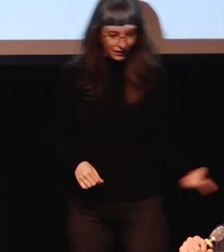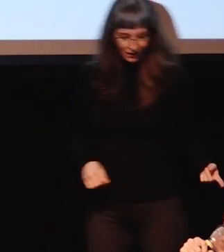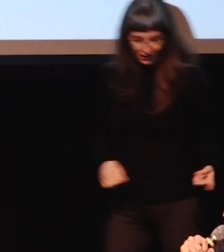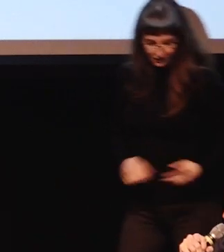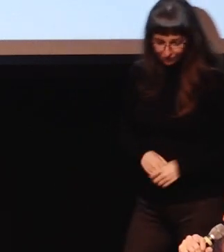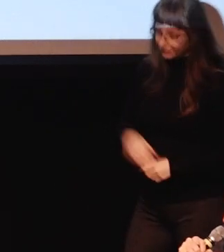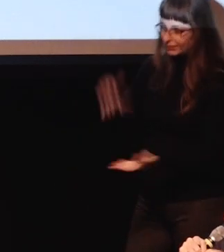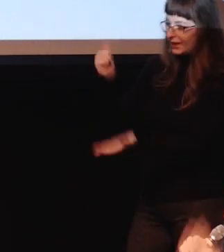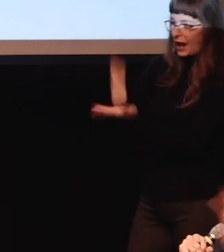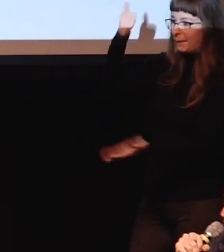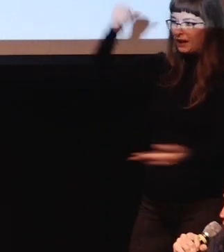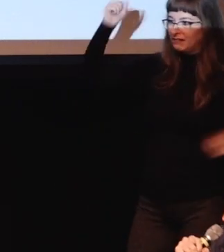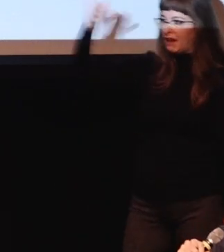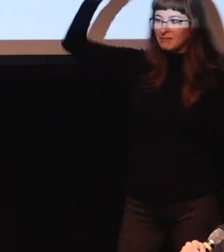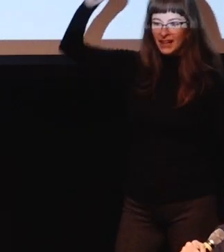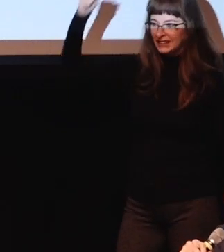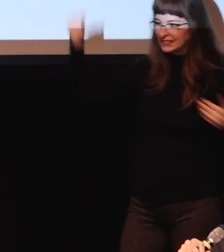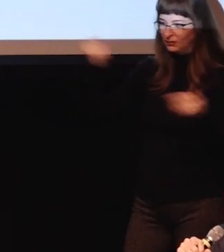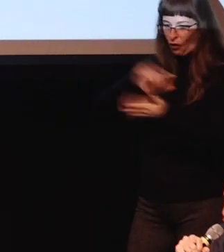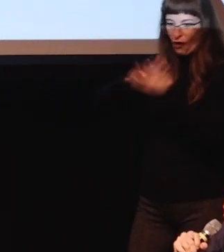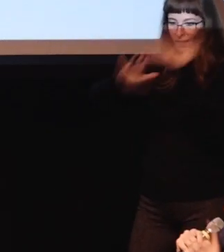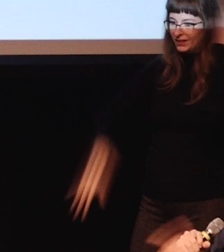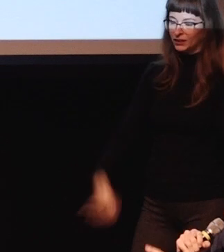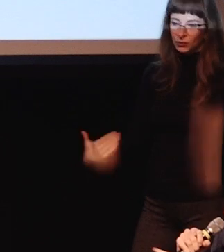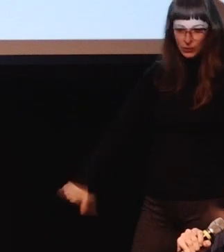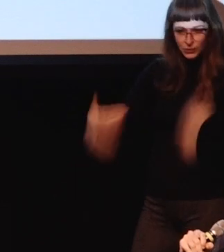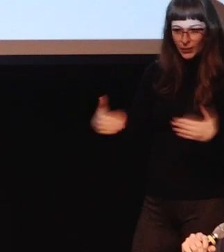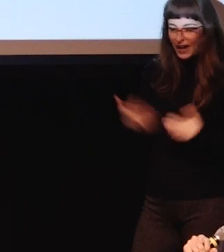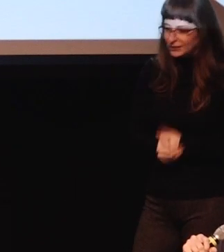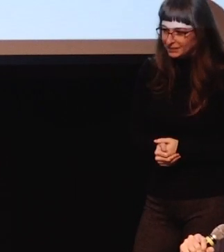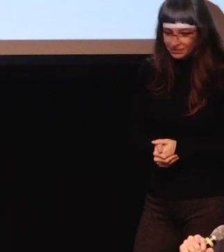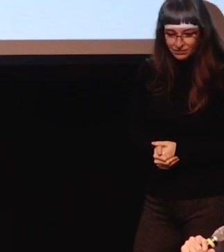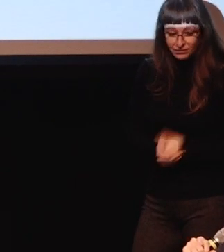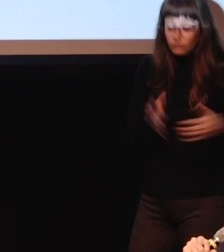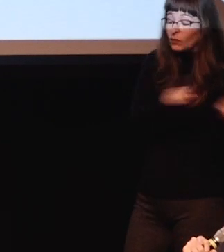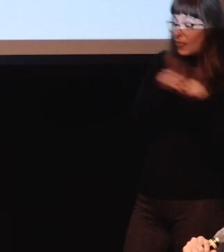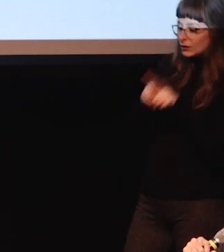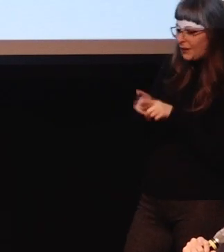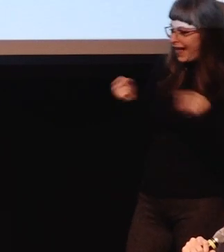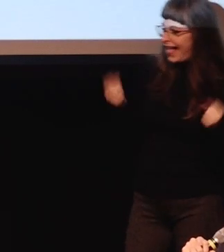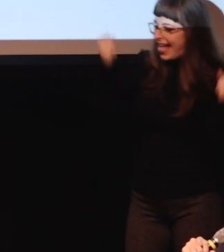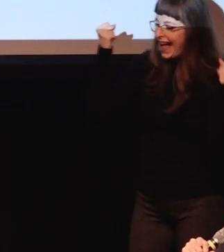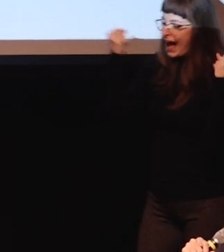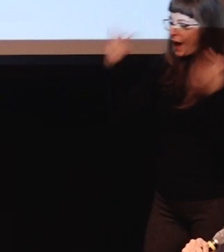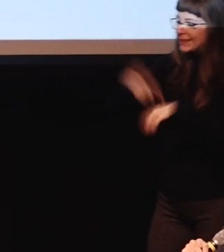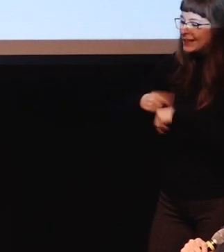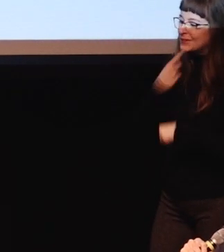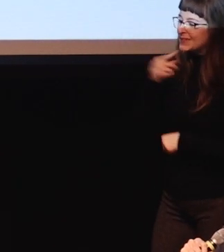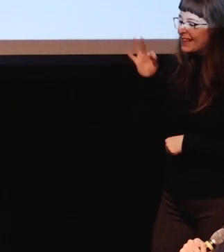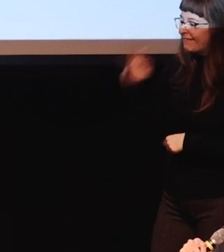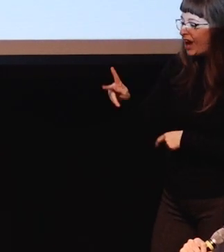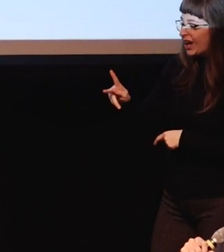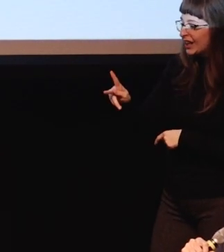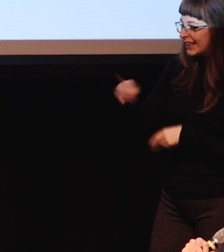Hallelujah, amen, and some other superlative that I... Wow. Oh, I want to ask also, how many F-bombs did you drop in the film? Well, I